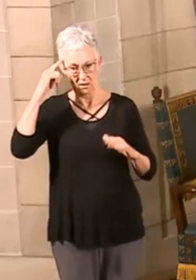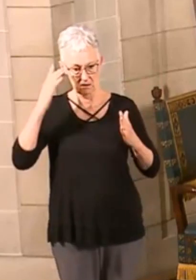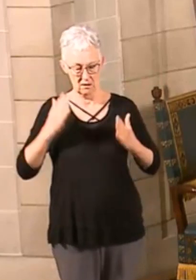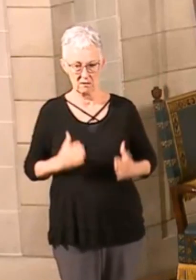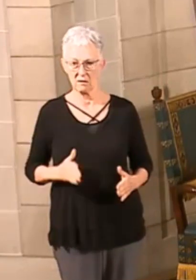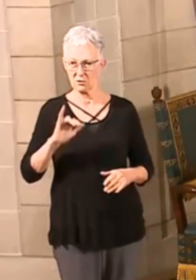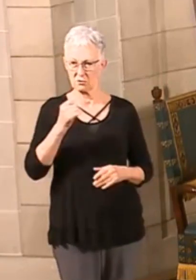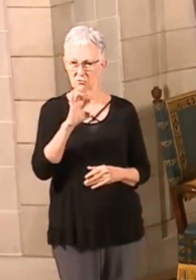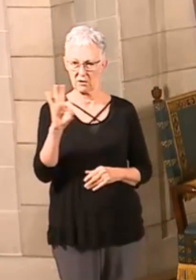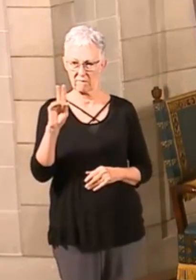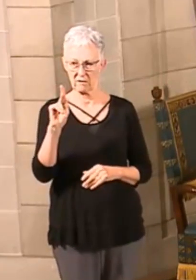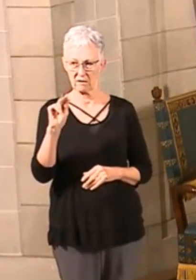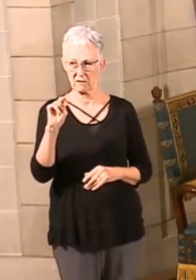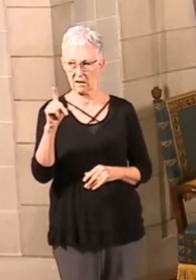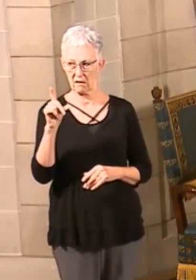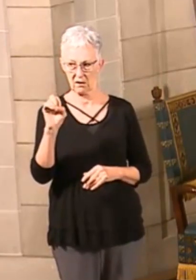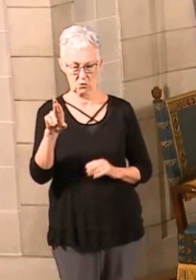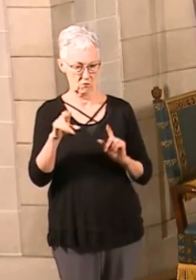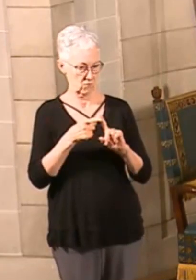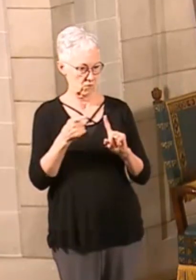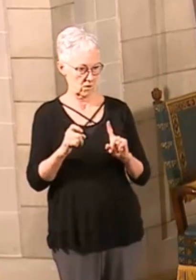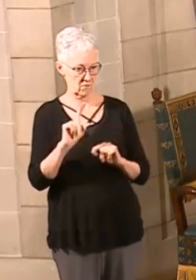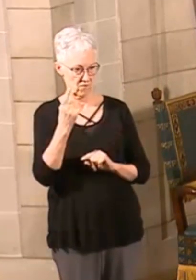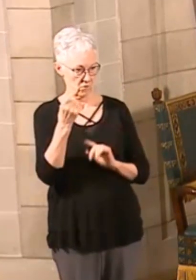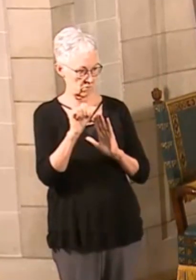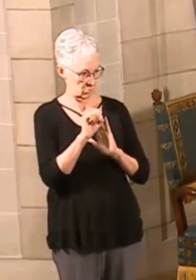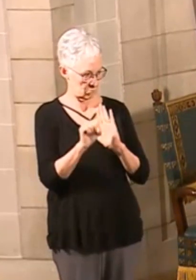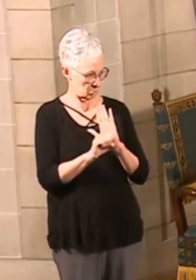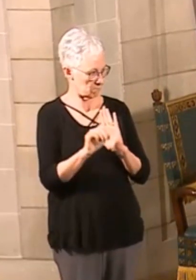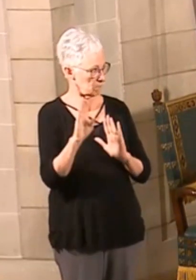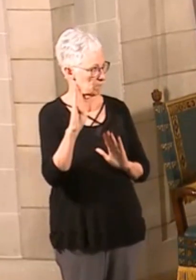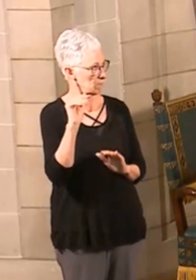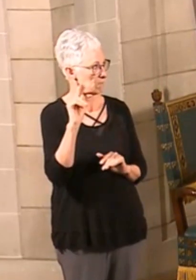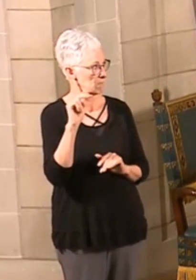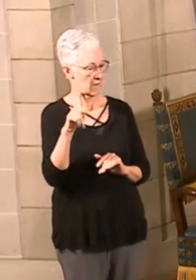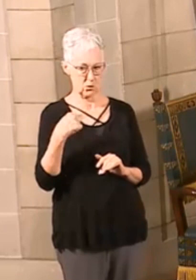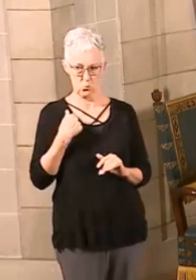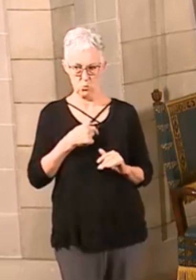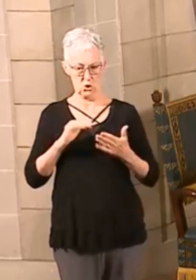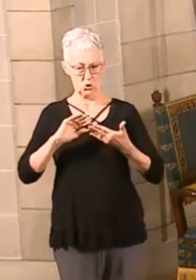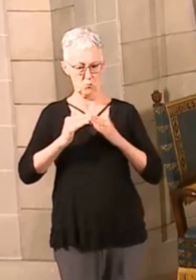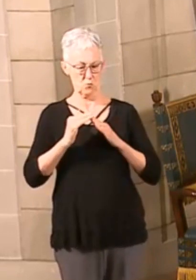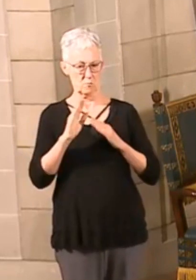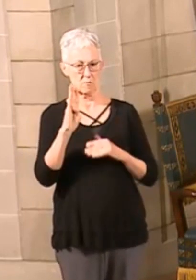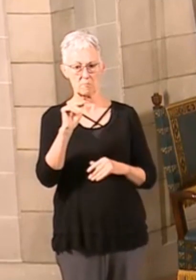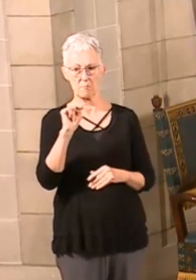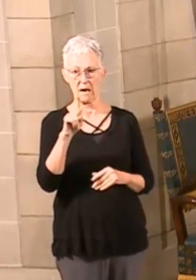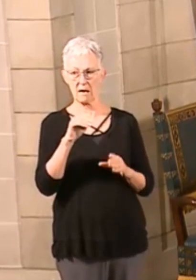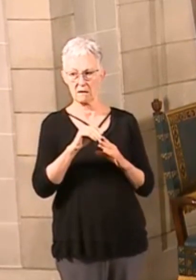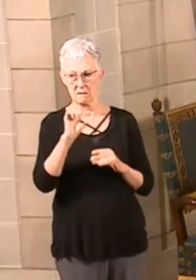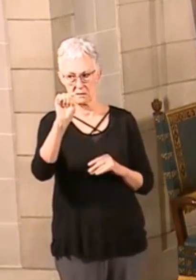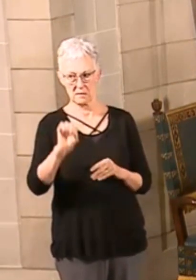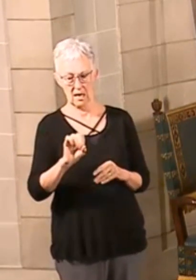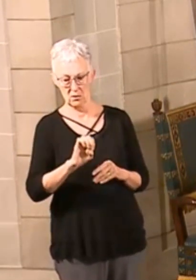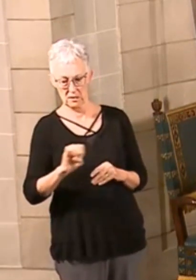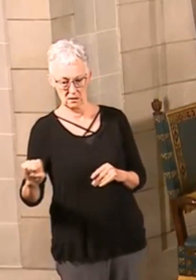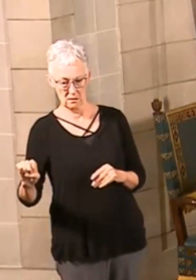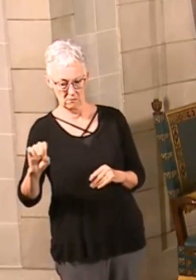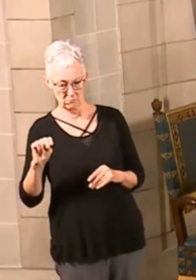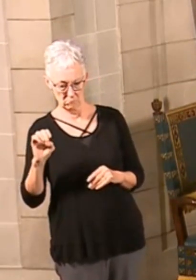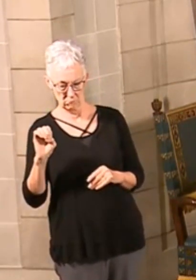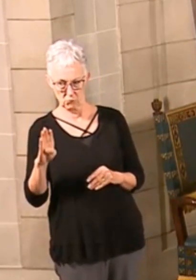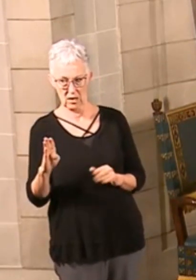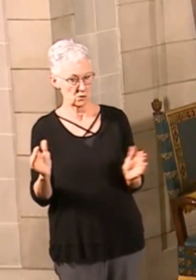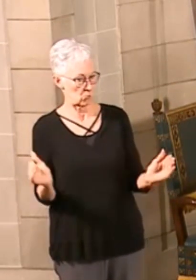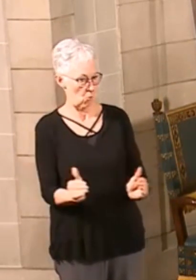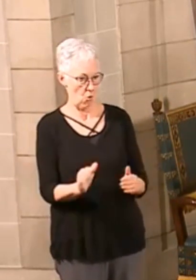Jeff Kanger with First State Bank, Nebraska. We're a community bank in the southeast part of the state, also a small business with